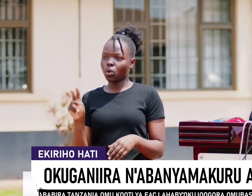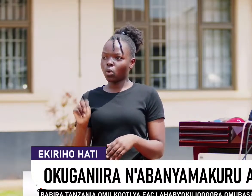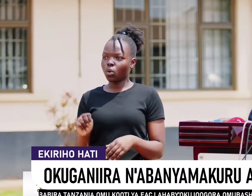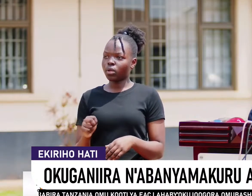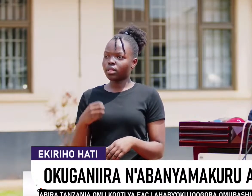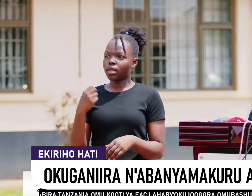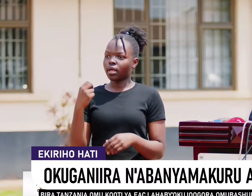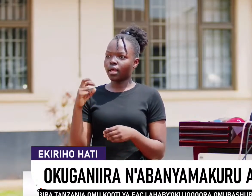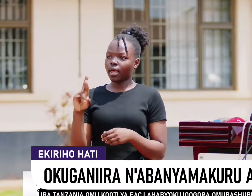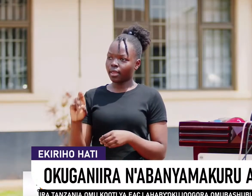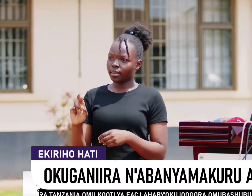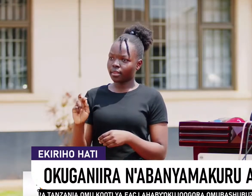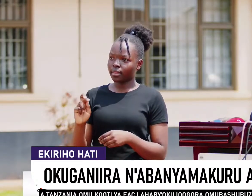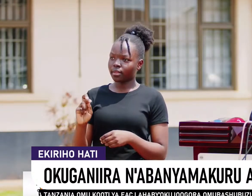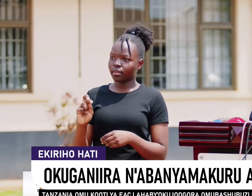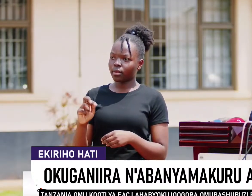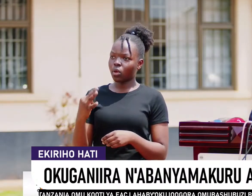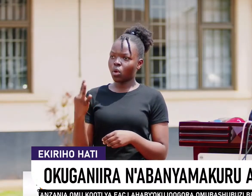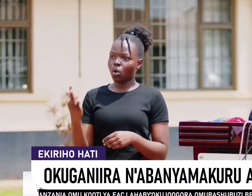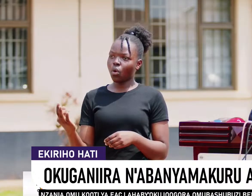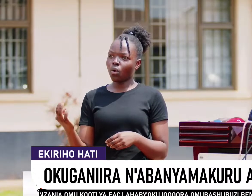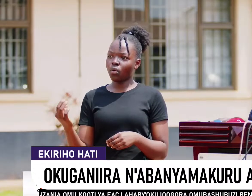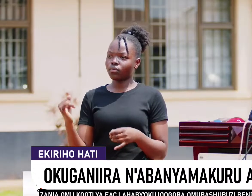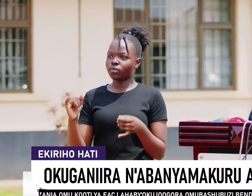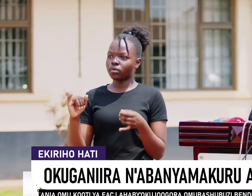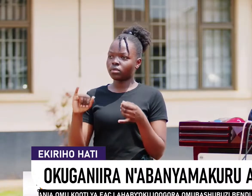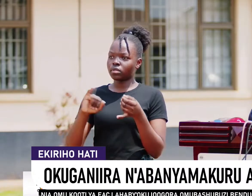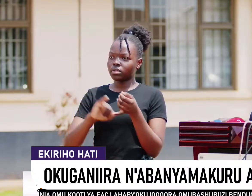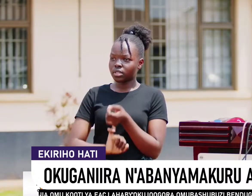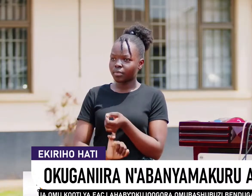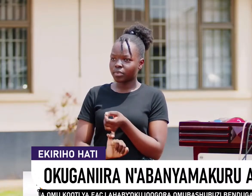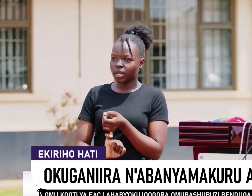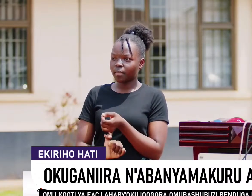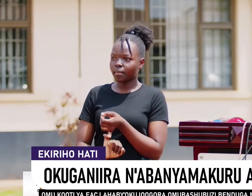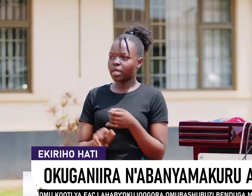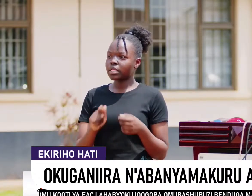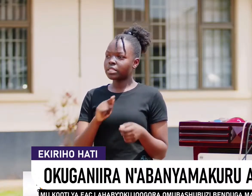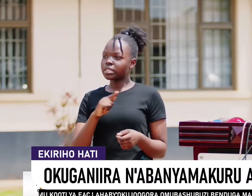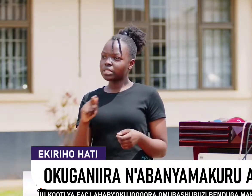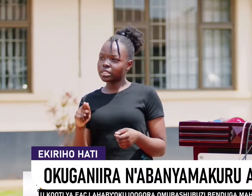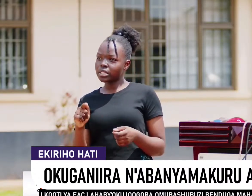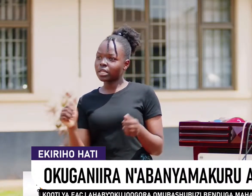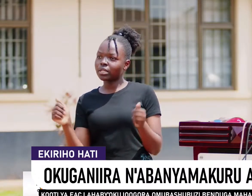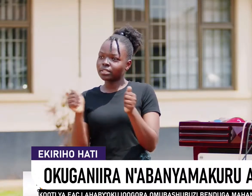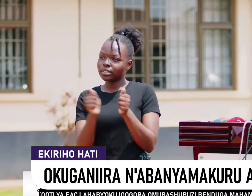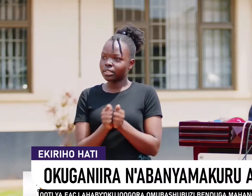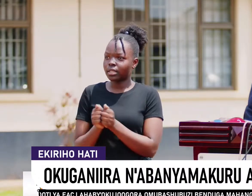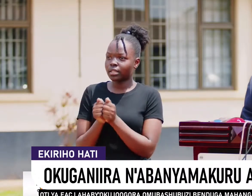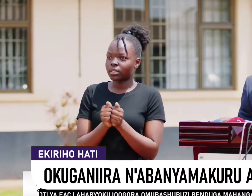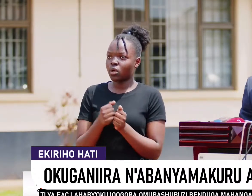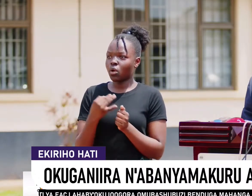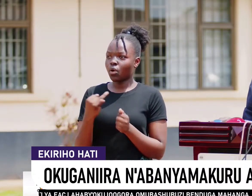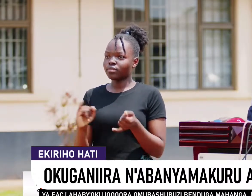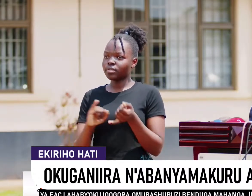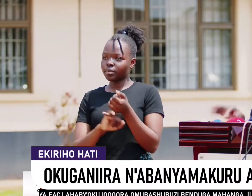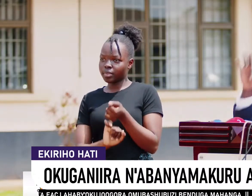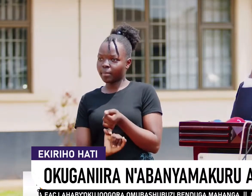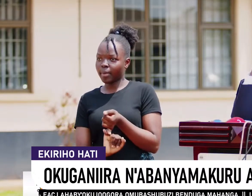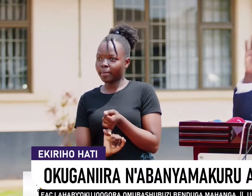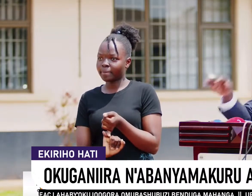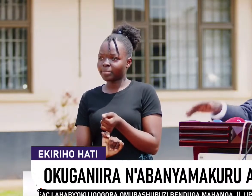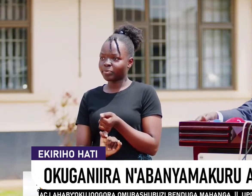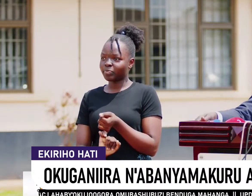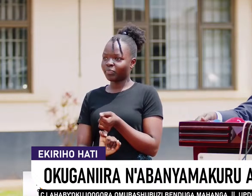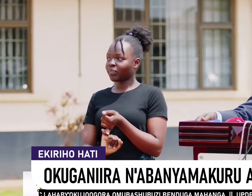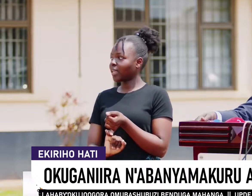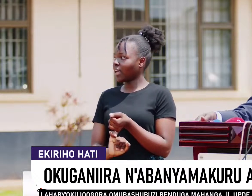balaza 8 gw'omwenda mpaka omwezi ennaku 10 omwezi gw'omwenda nakyo kijja